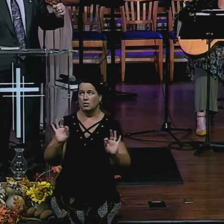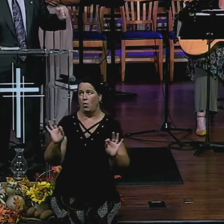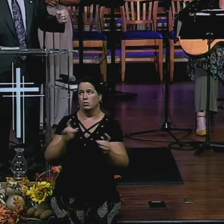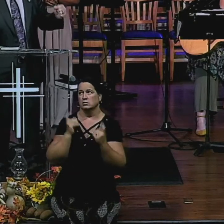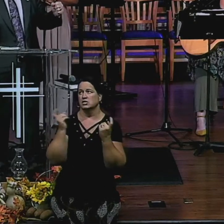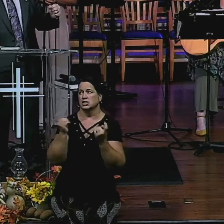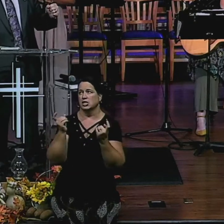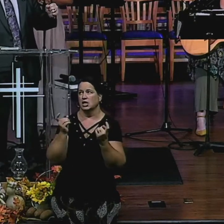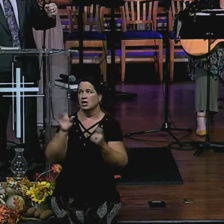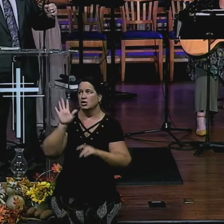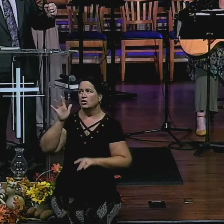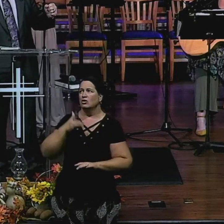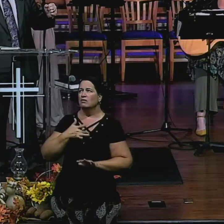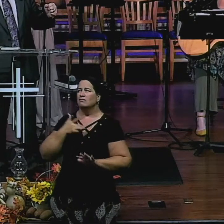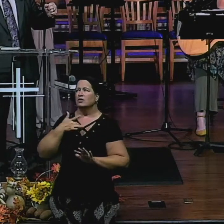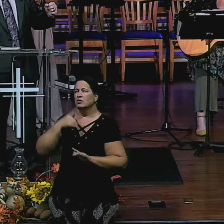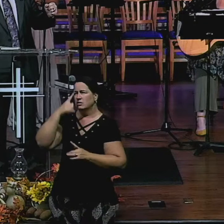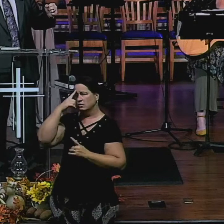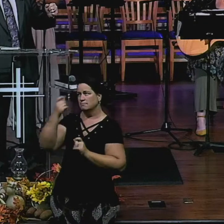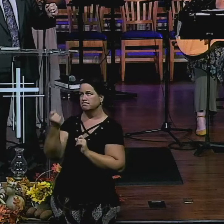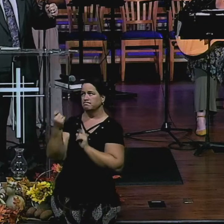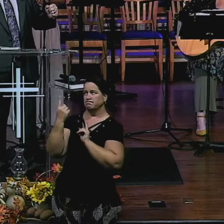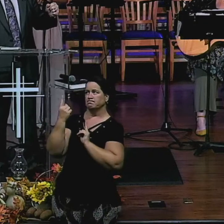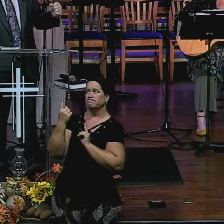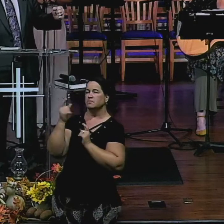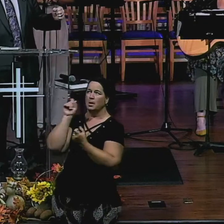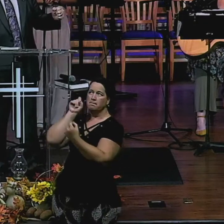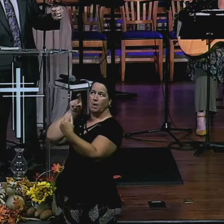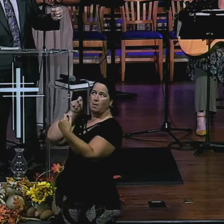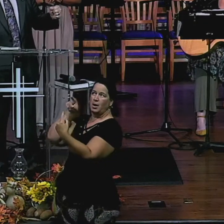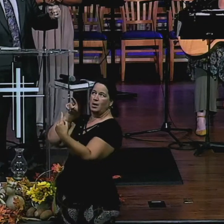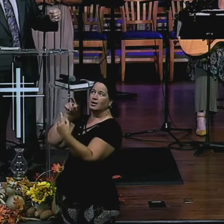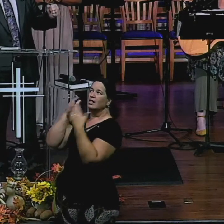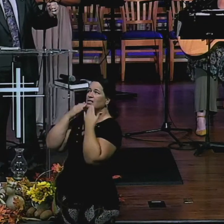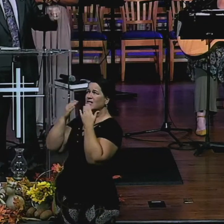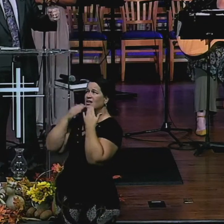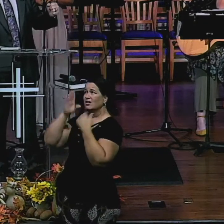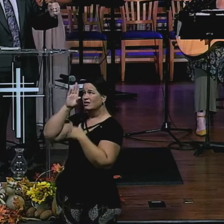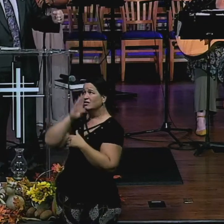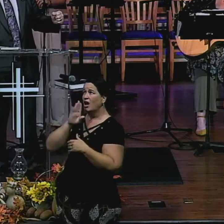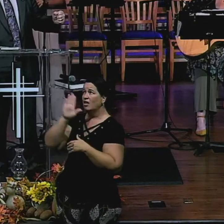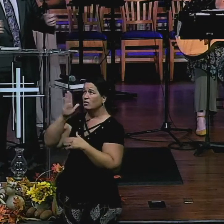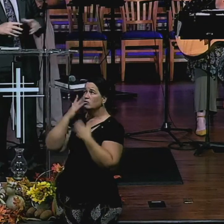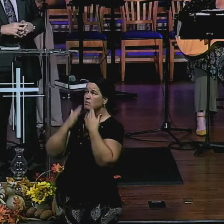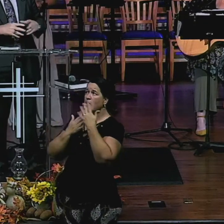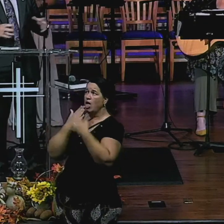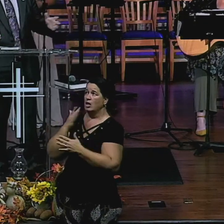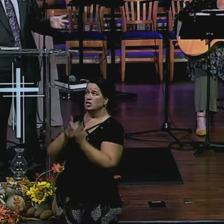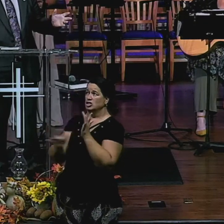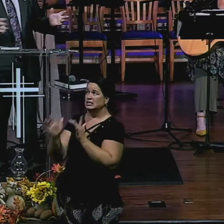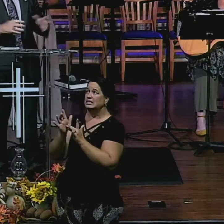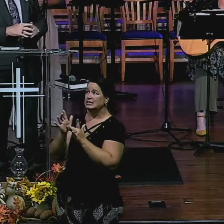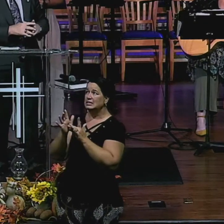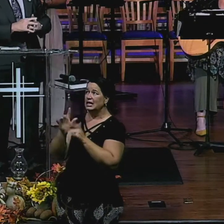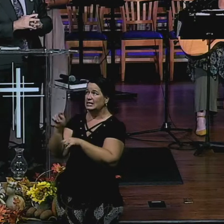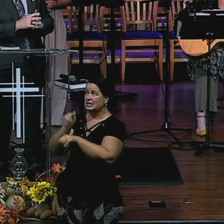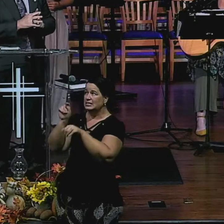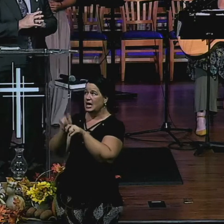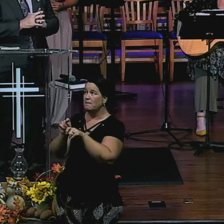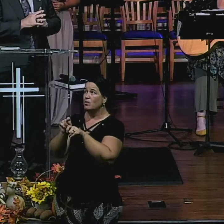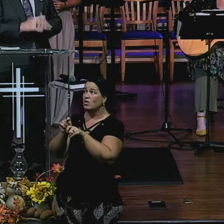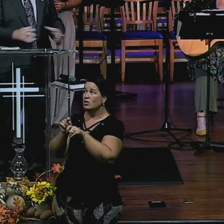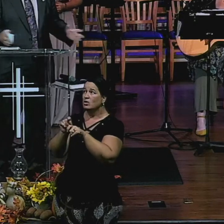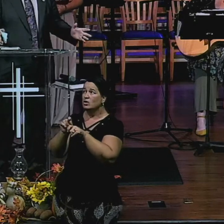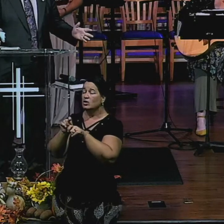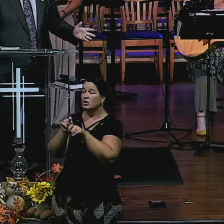said you are touched with the feeling of our infirmities. So, God, we're thankful that through the shed blood of Christ, the veil of the temple was torn in two from